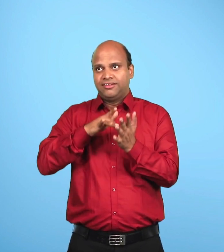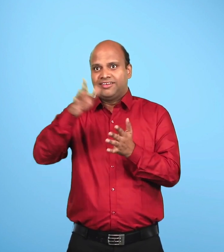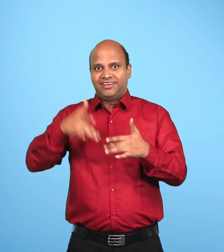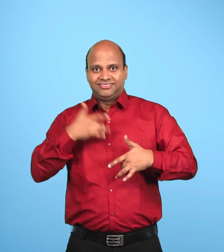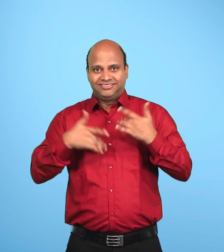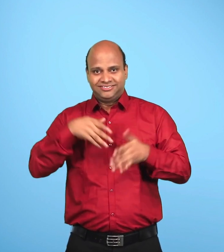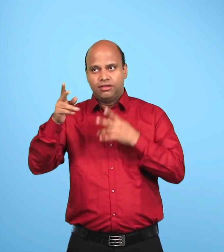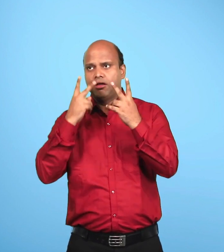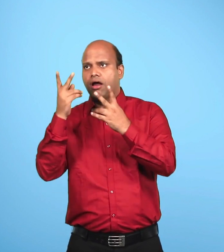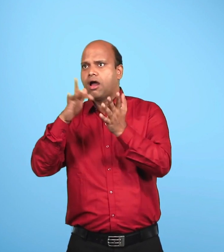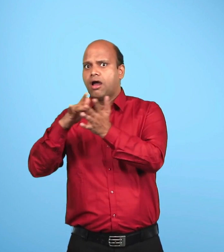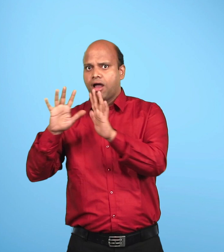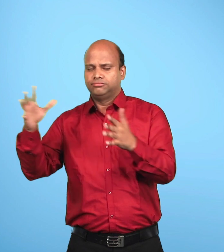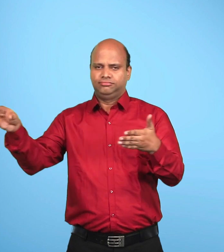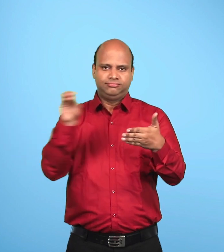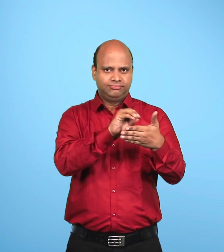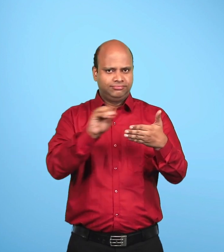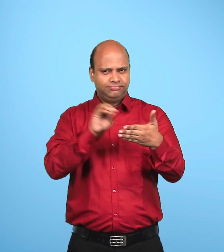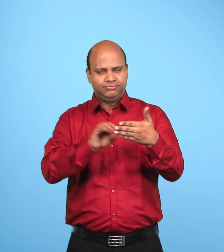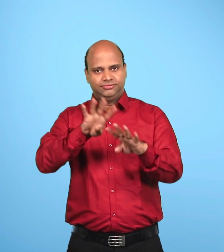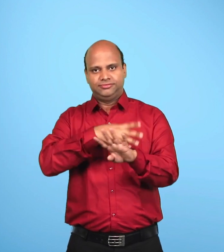table as we travel through many more interesting places.